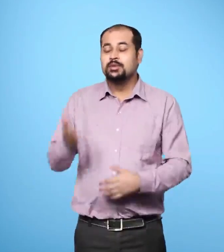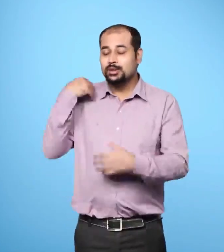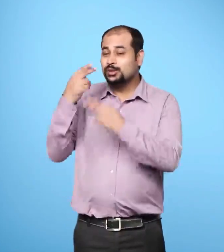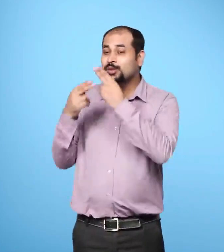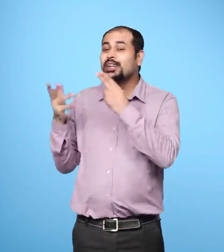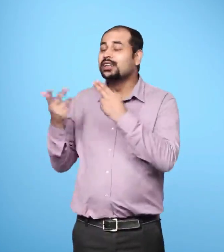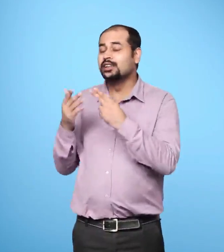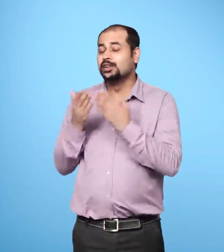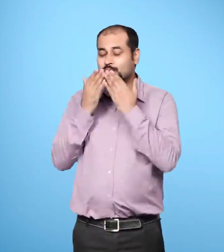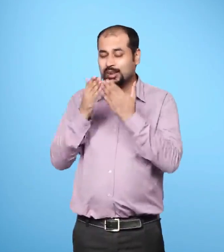Clean School Day continues.